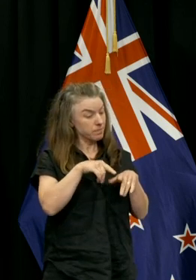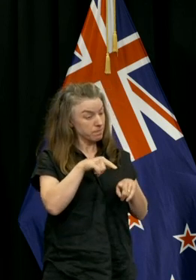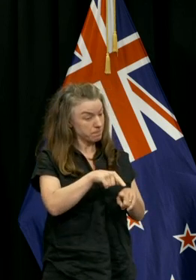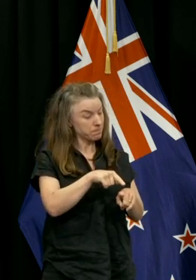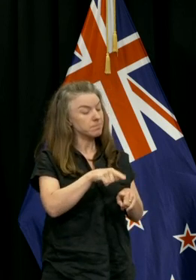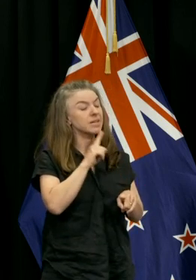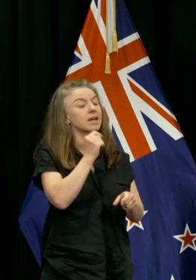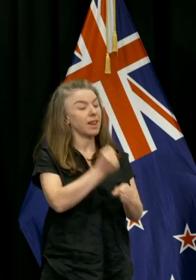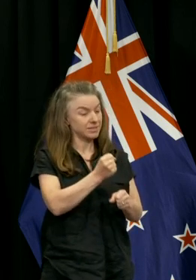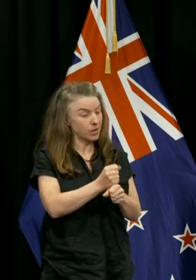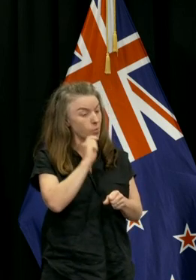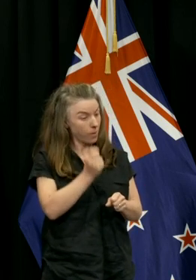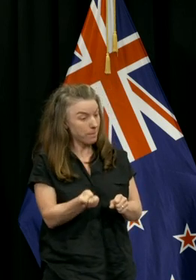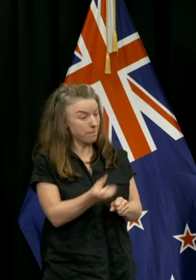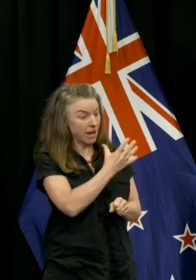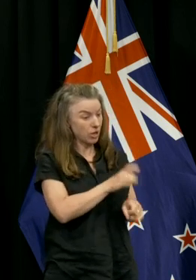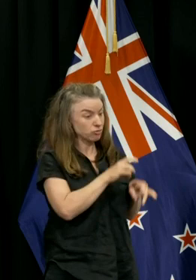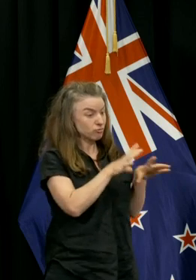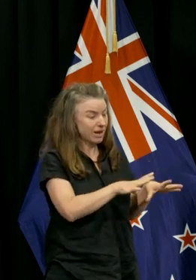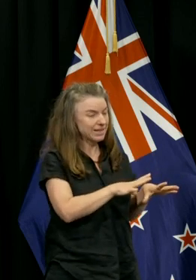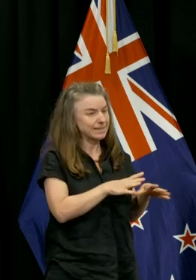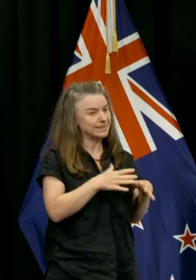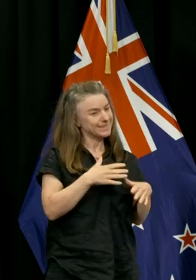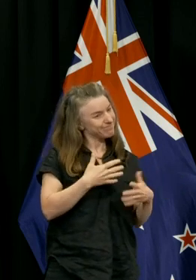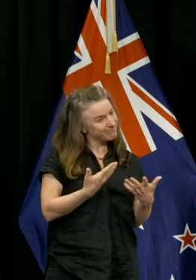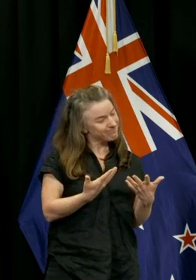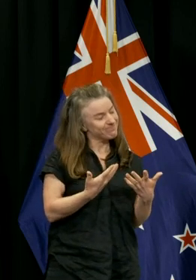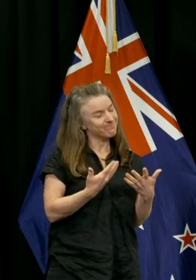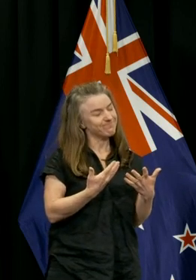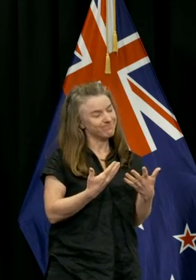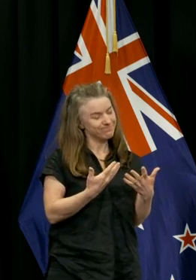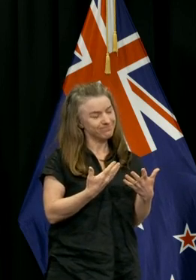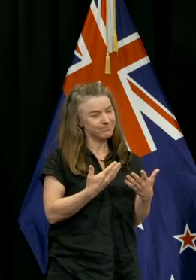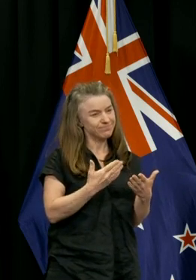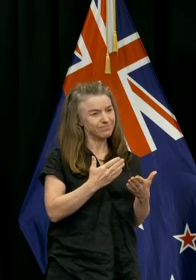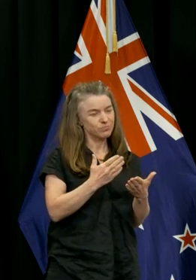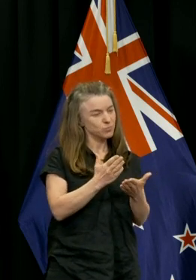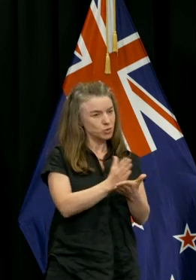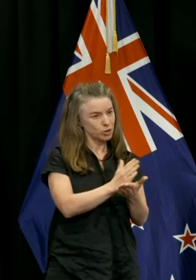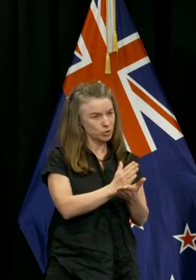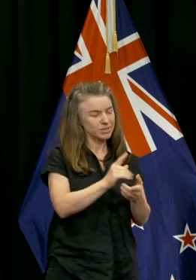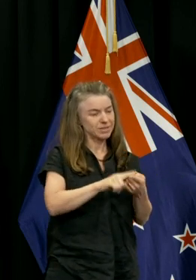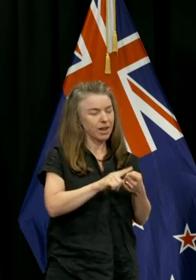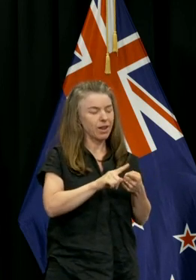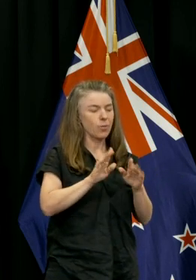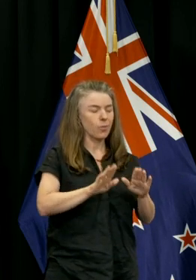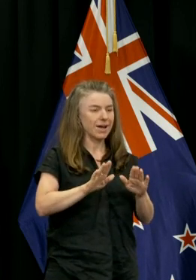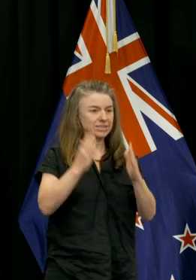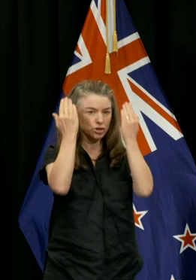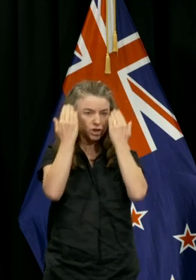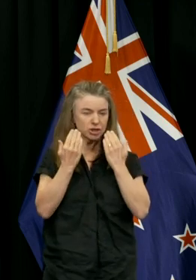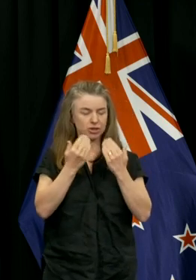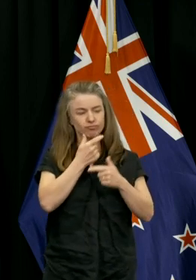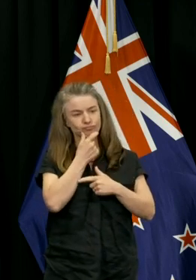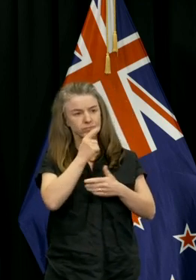pled guilty? Yeah, you'll forgive me for being overly cautious at this point because we're still in a period, of course, where we are awaiting sentencing. And